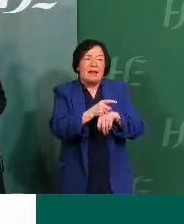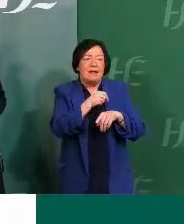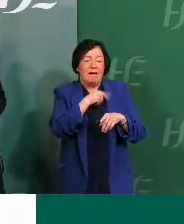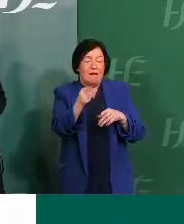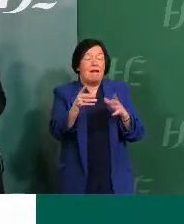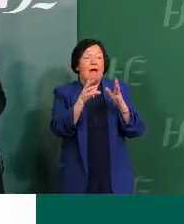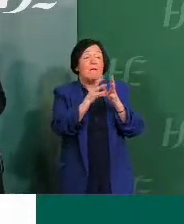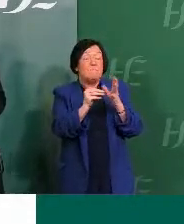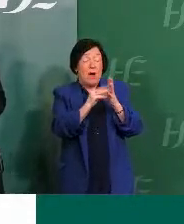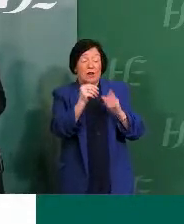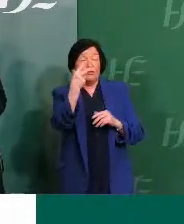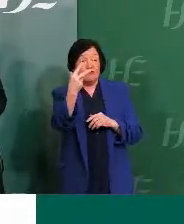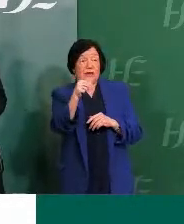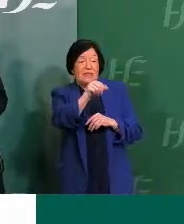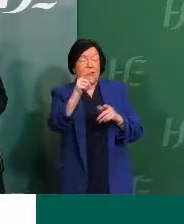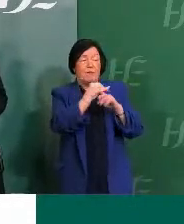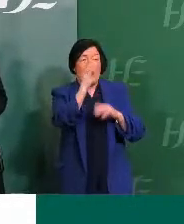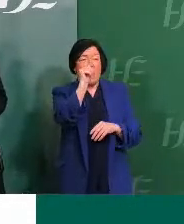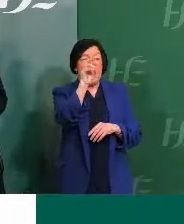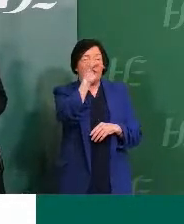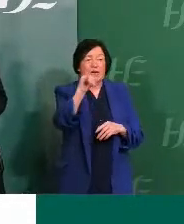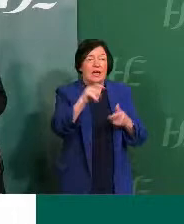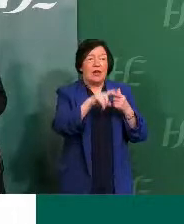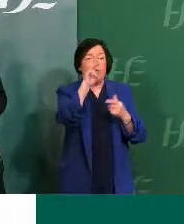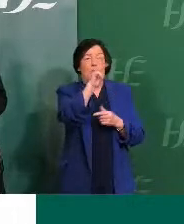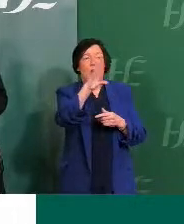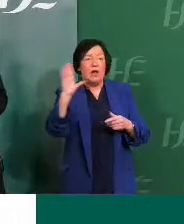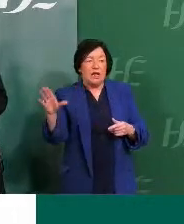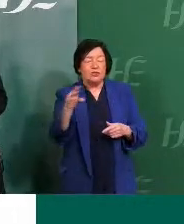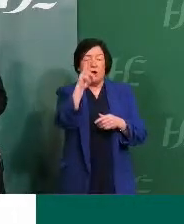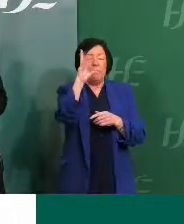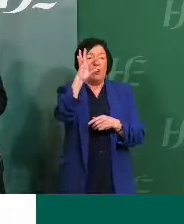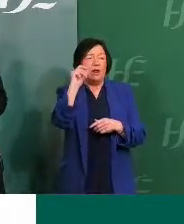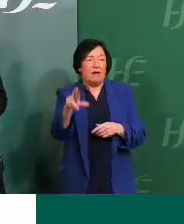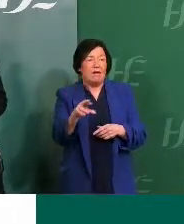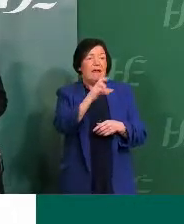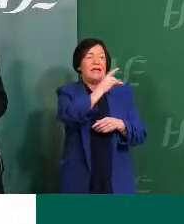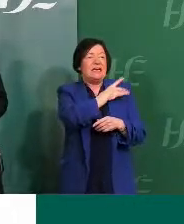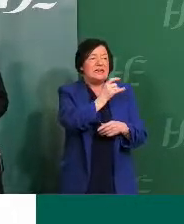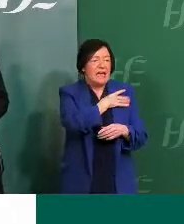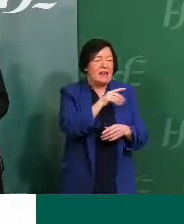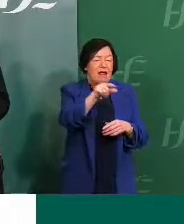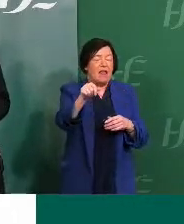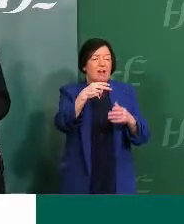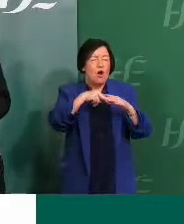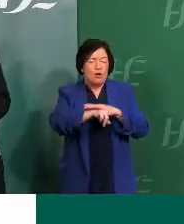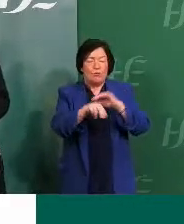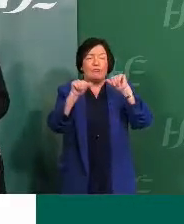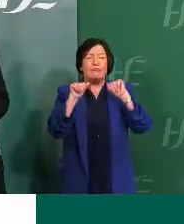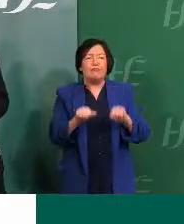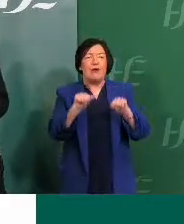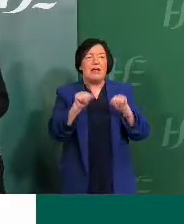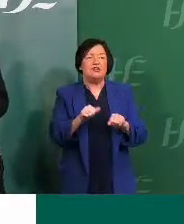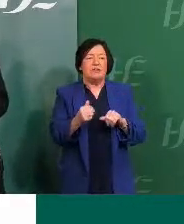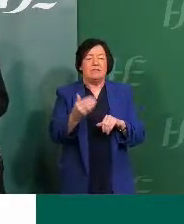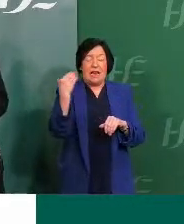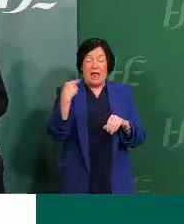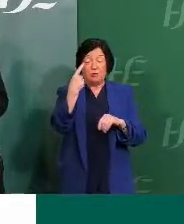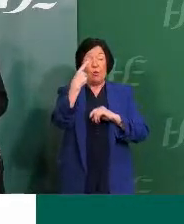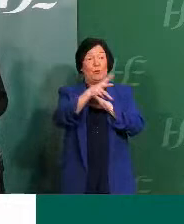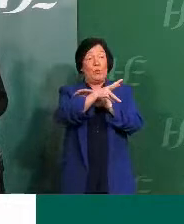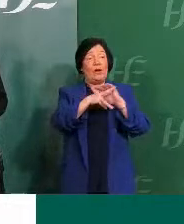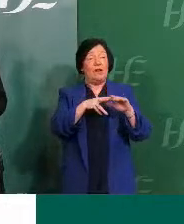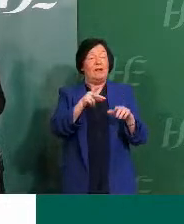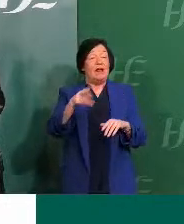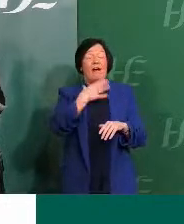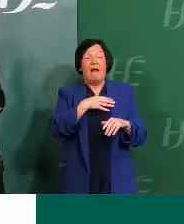3 sites. So we're talking about Letterkenny, Portlaoise, Mullingar, Kilkenny. So sites that have been under pressure in the past week in terms